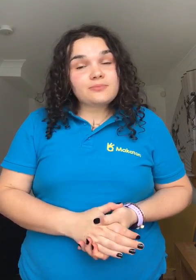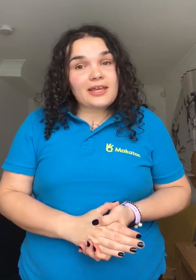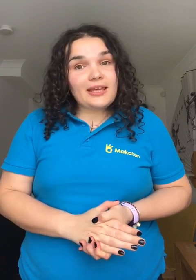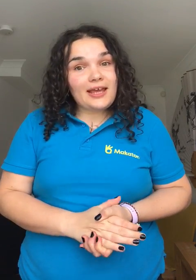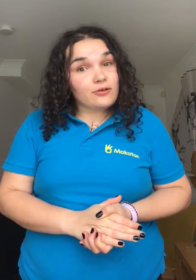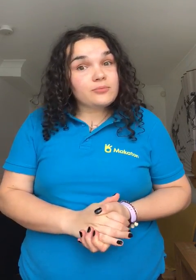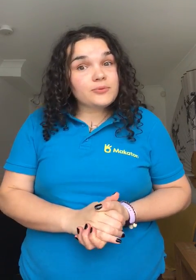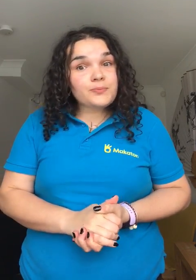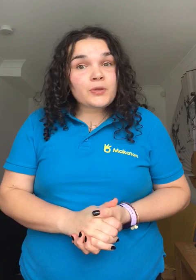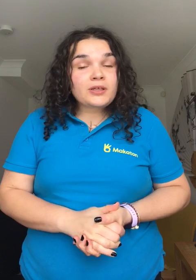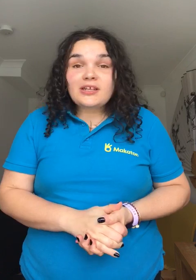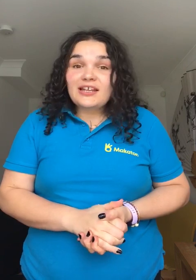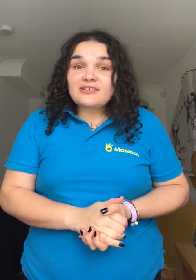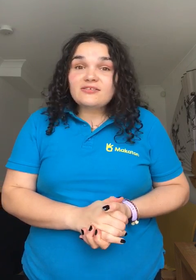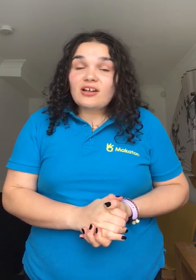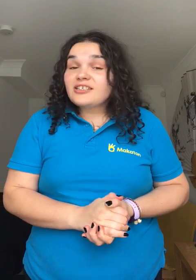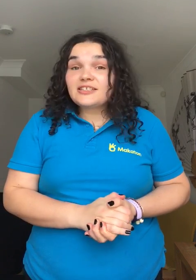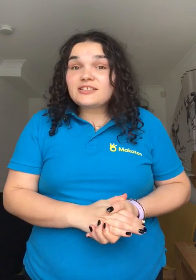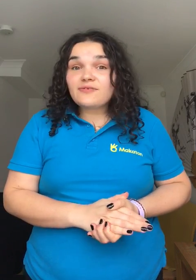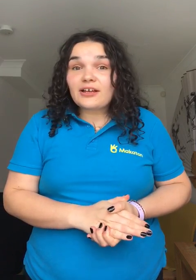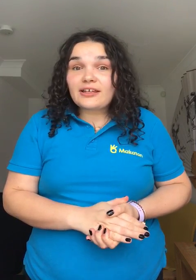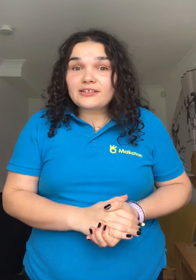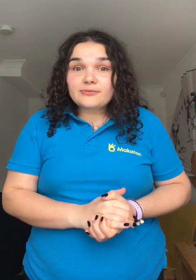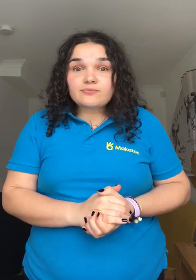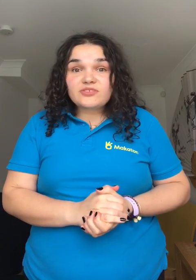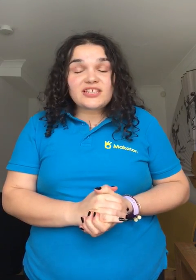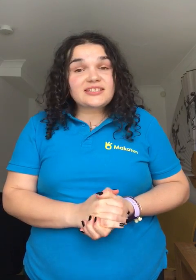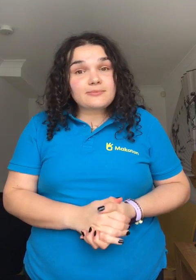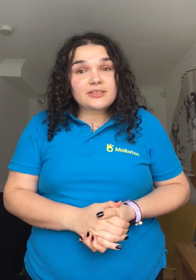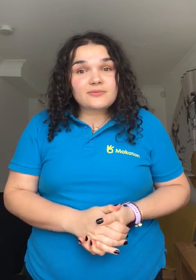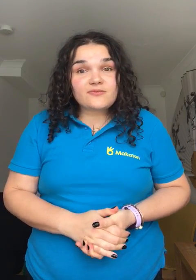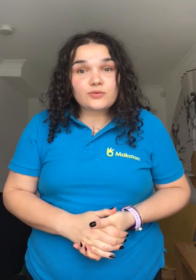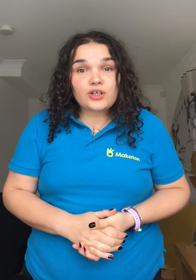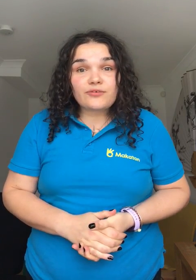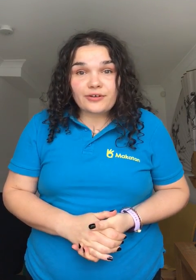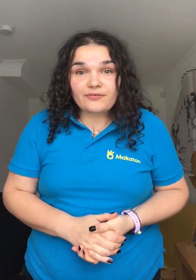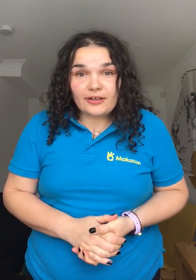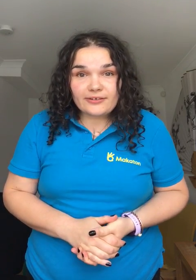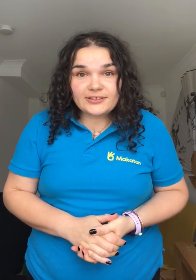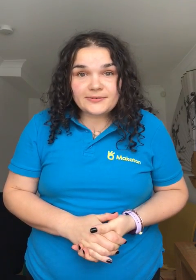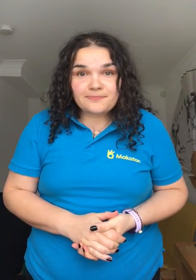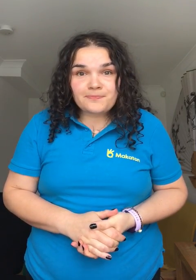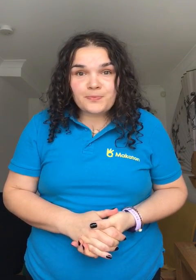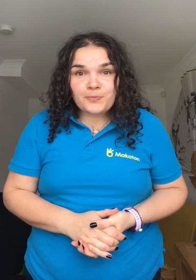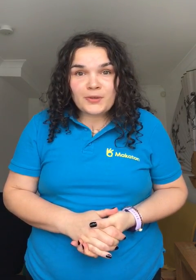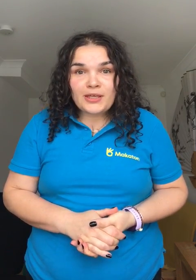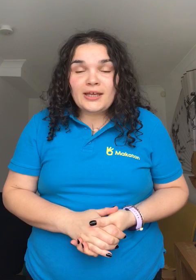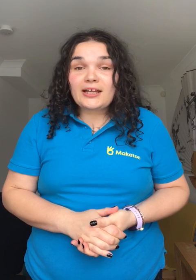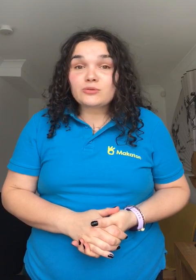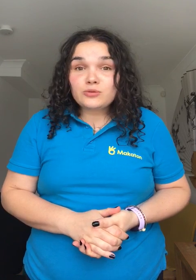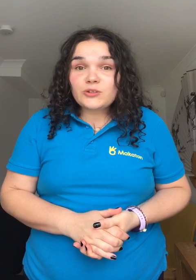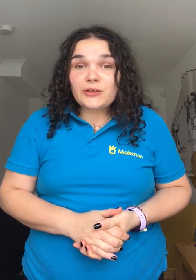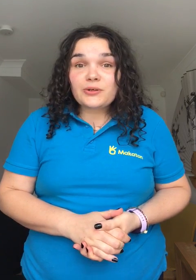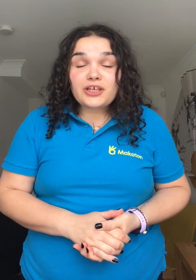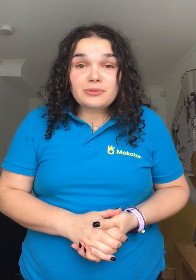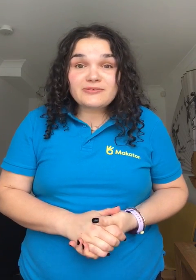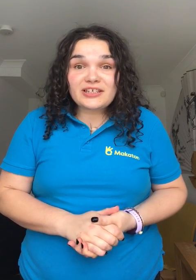may help in identifying the symptoms for coronavirus and also a couple of